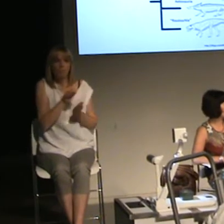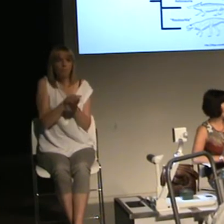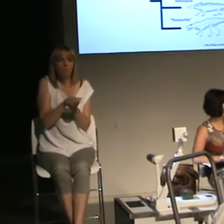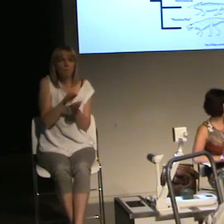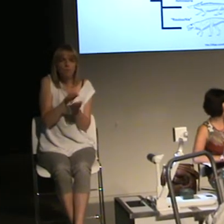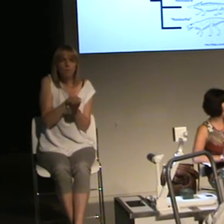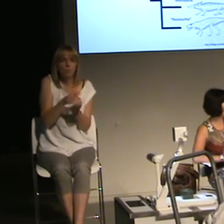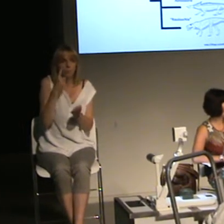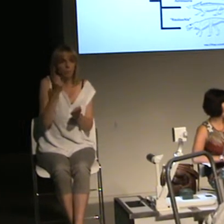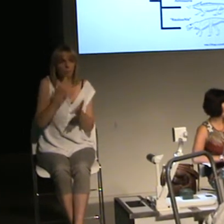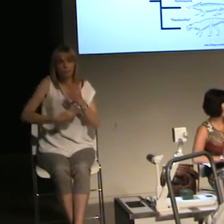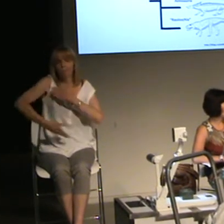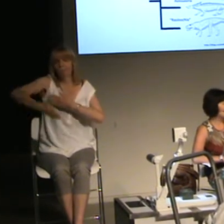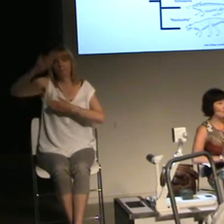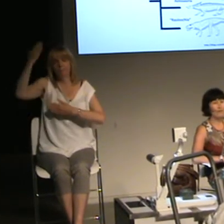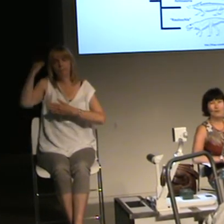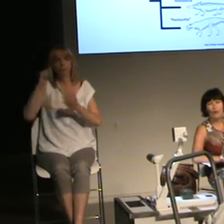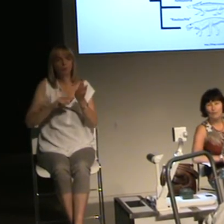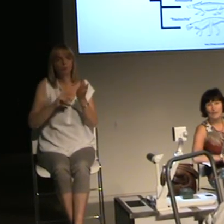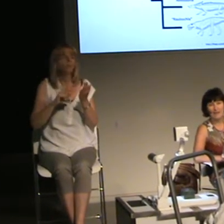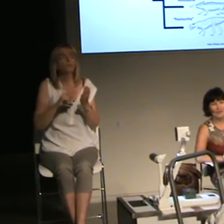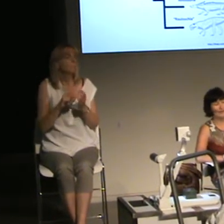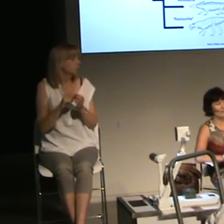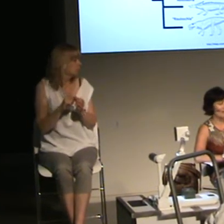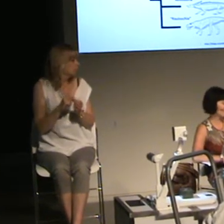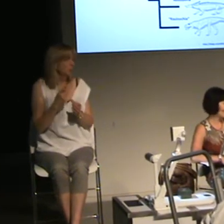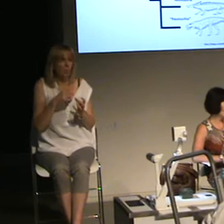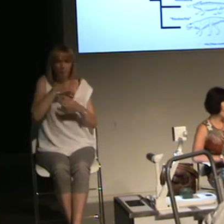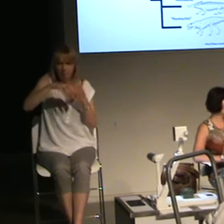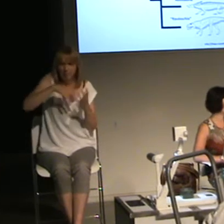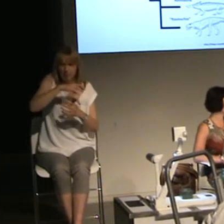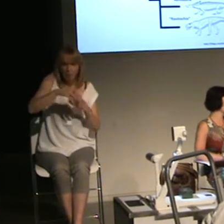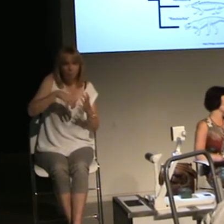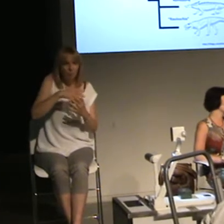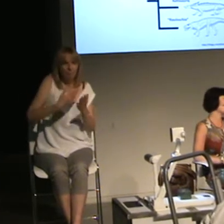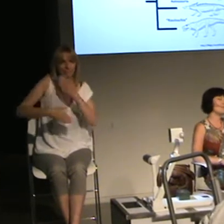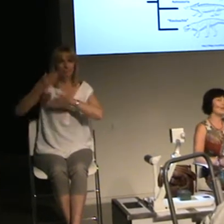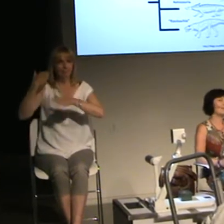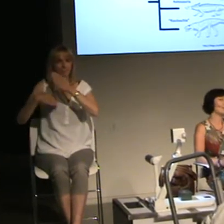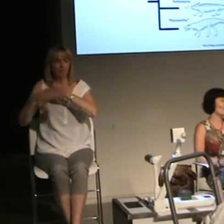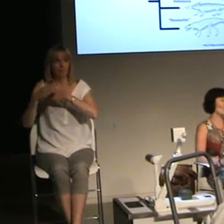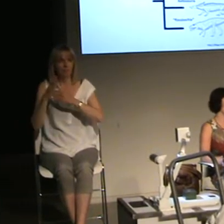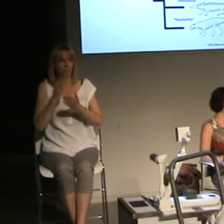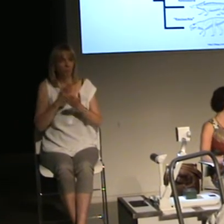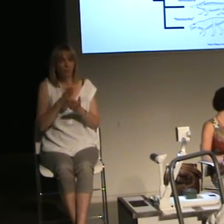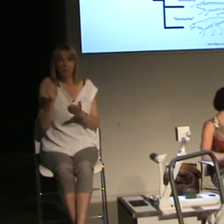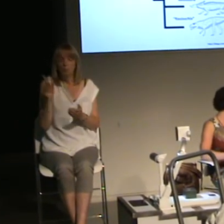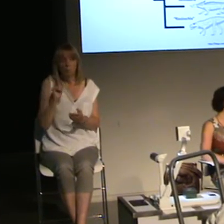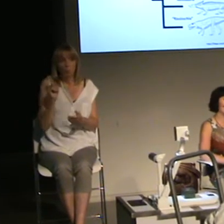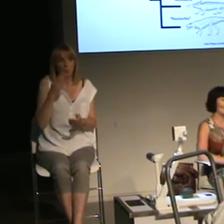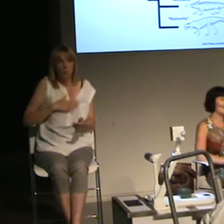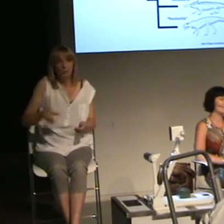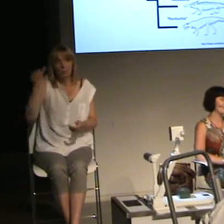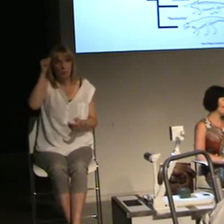time when there were dinosaurs alive. So they've got a very complicated history, and that's probably all that you need to know, is that it's